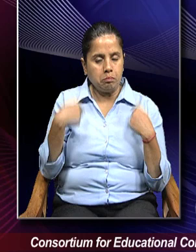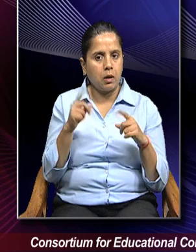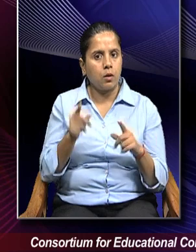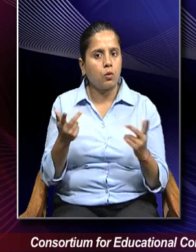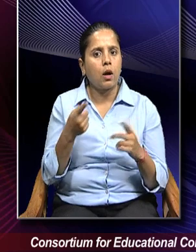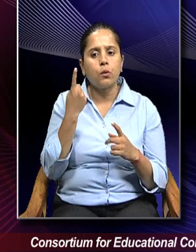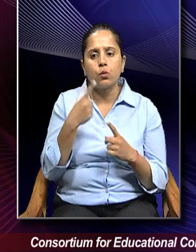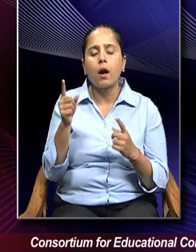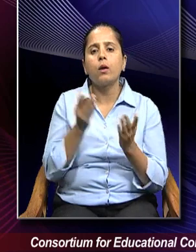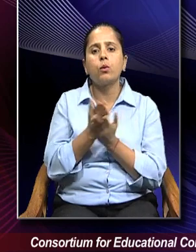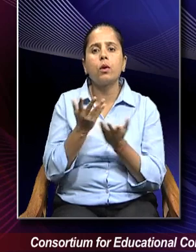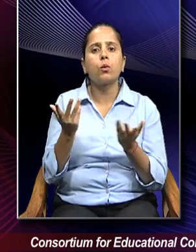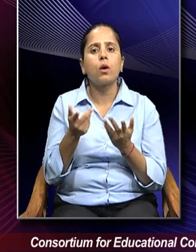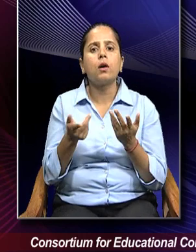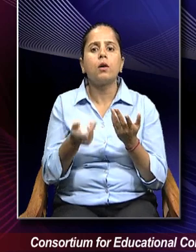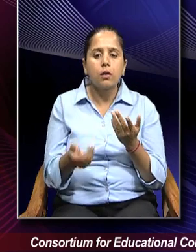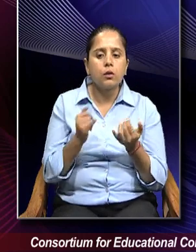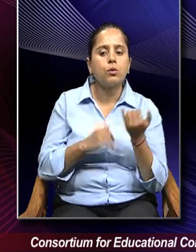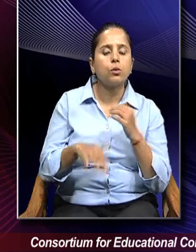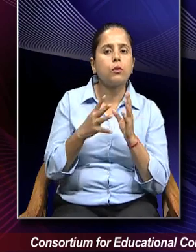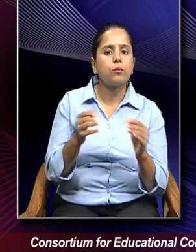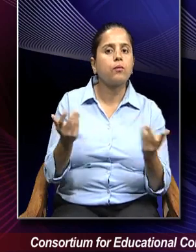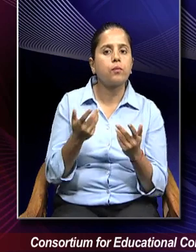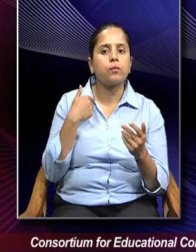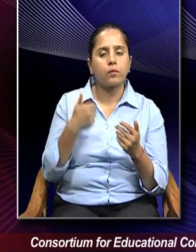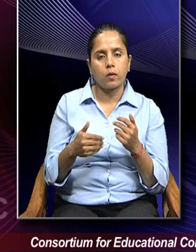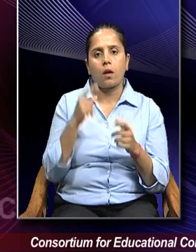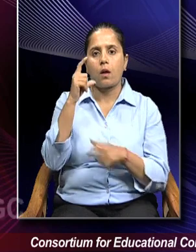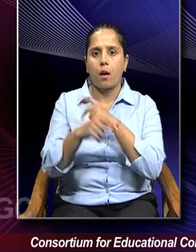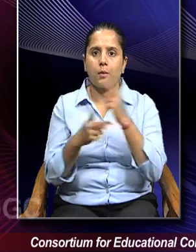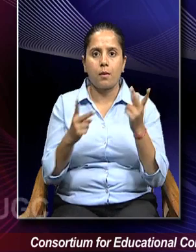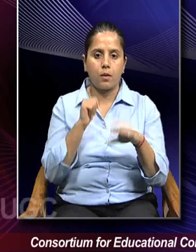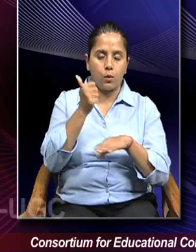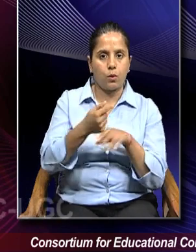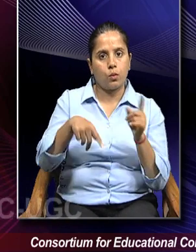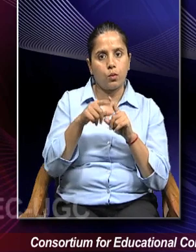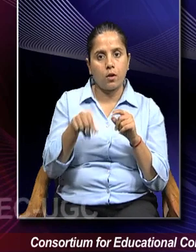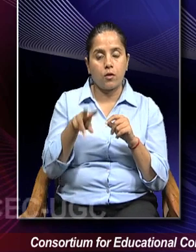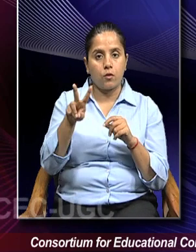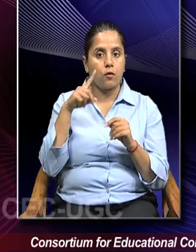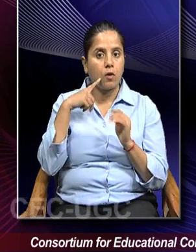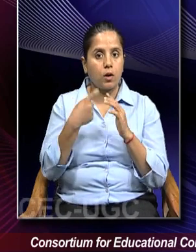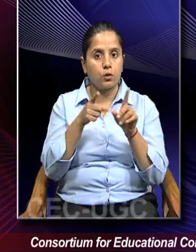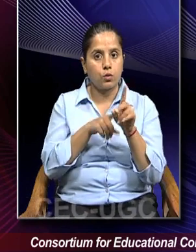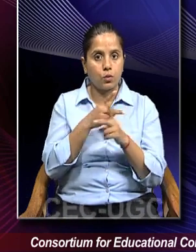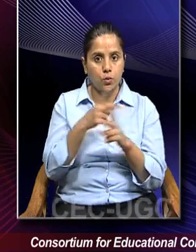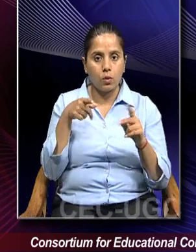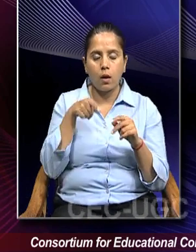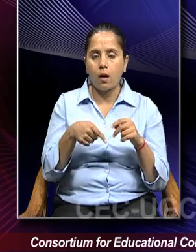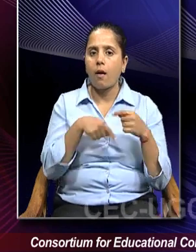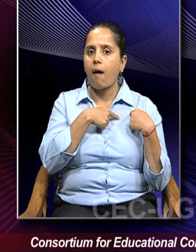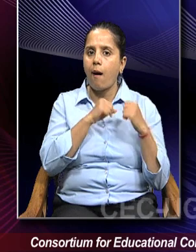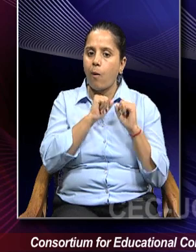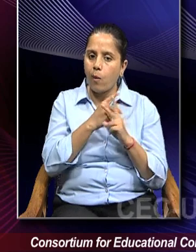ideal way of dealing with the situation when I am working in a corporate setup. So, virtuosity is actually at the heart of the